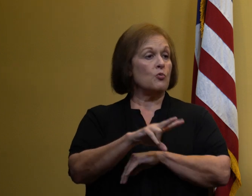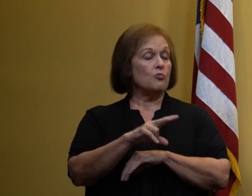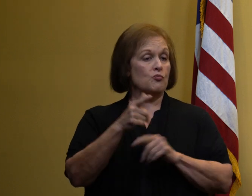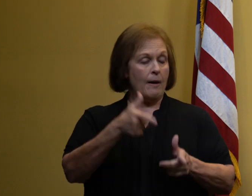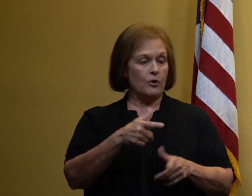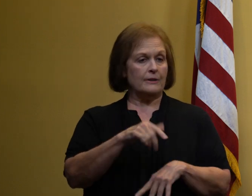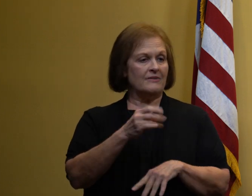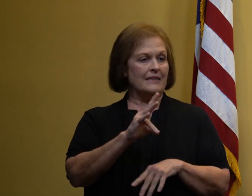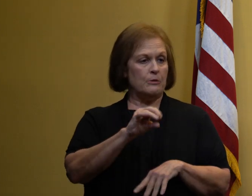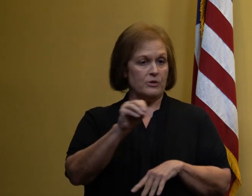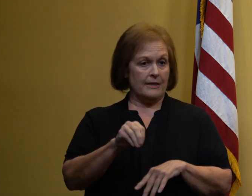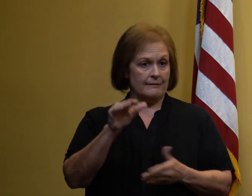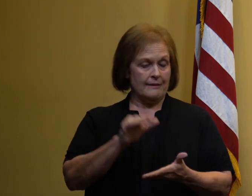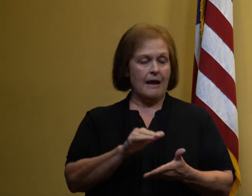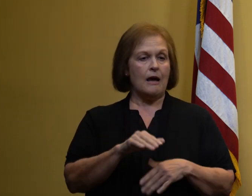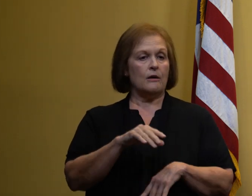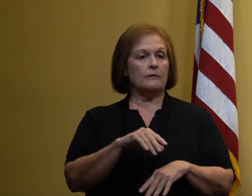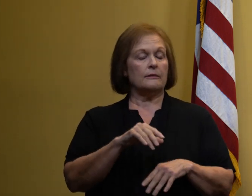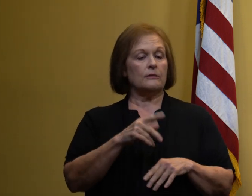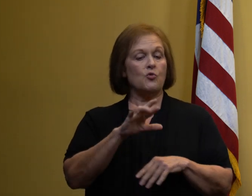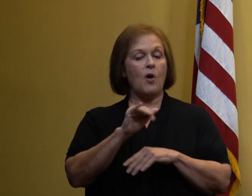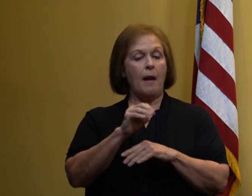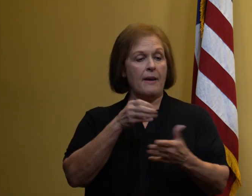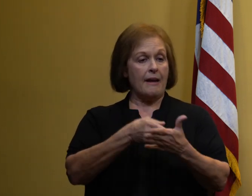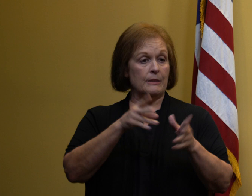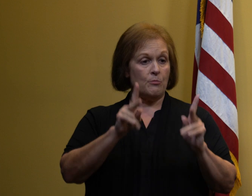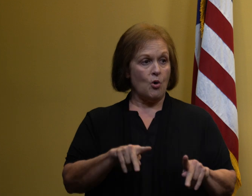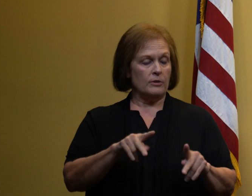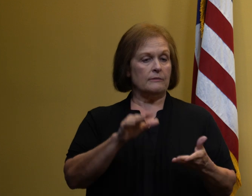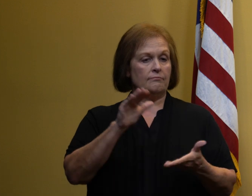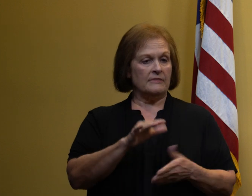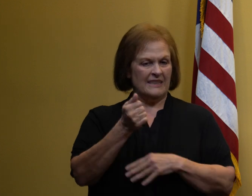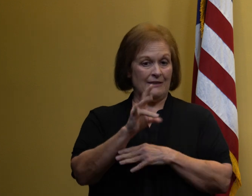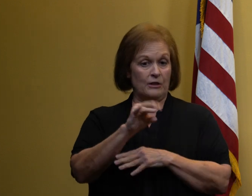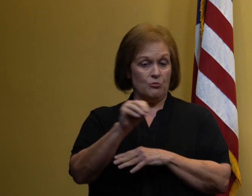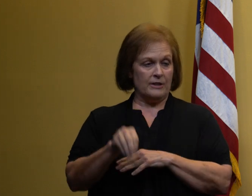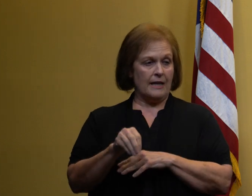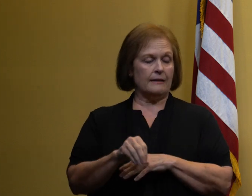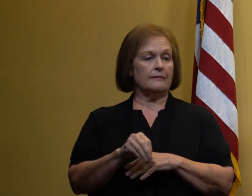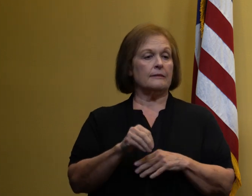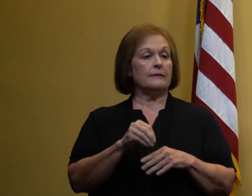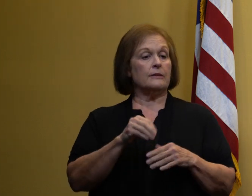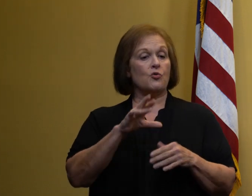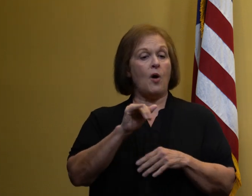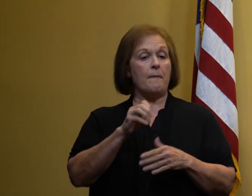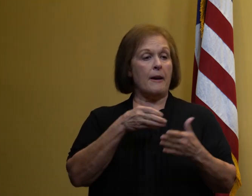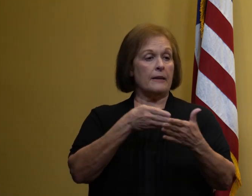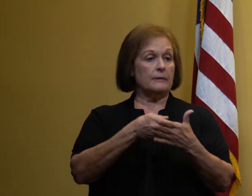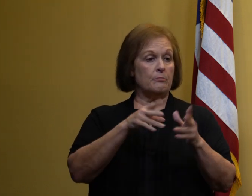17%, total crimes against persons down 17%, total crimes against persons